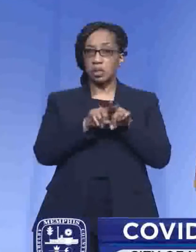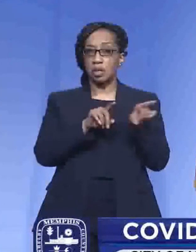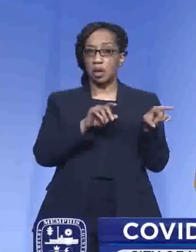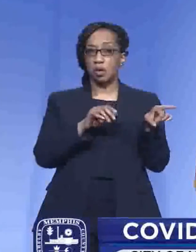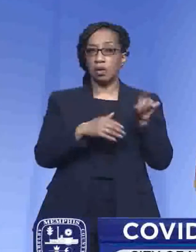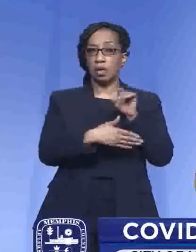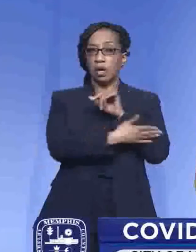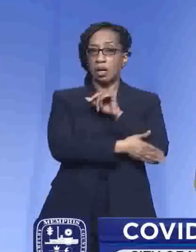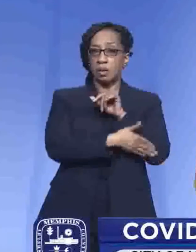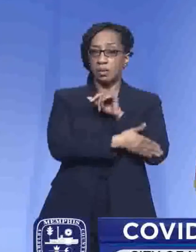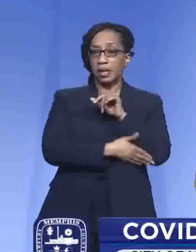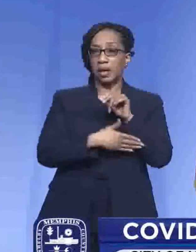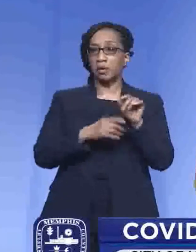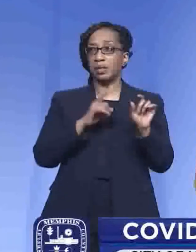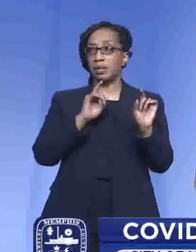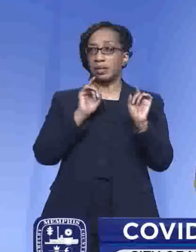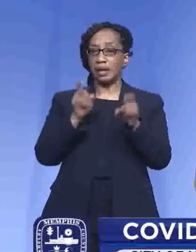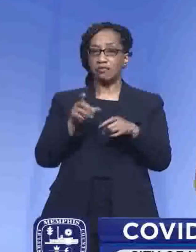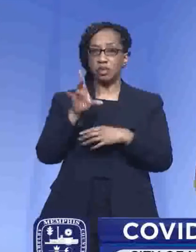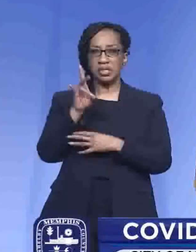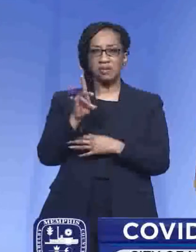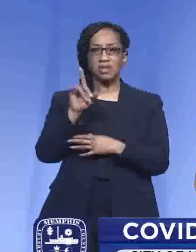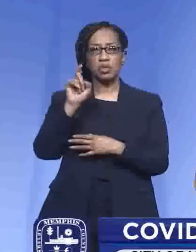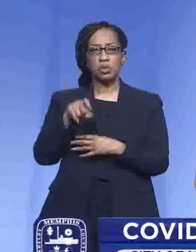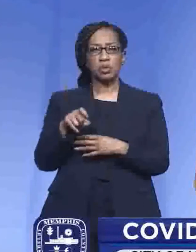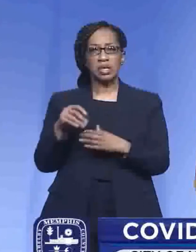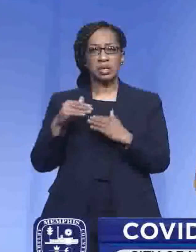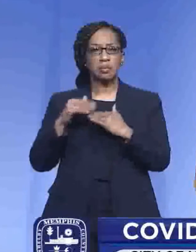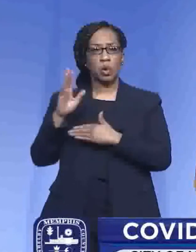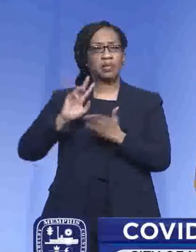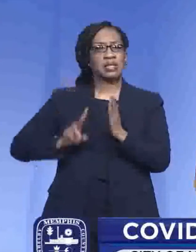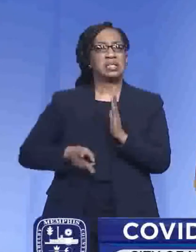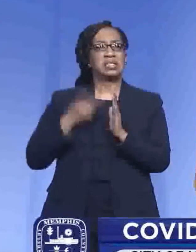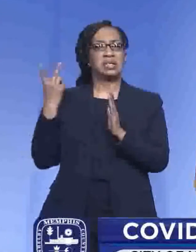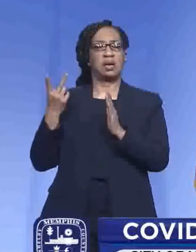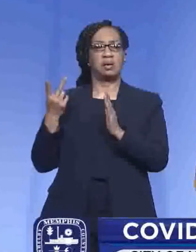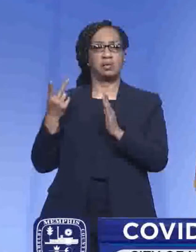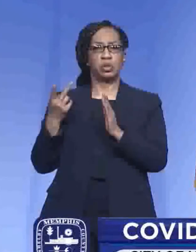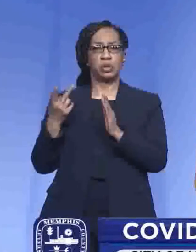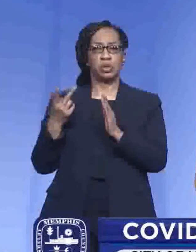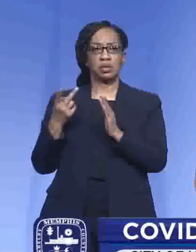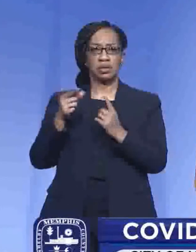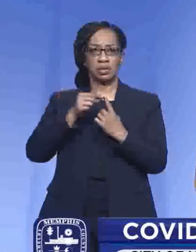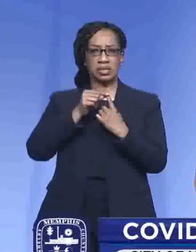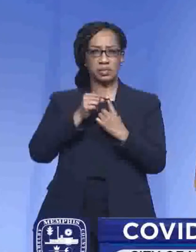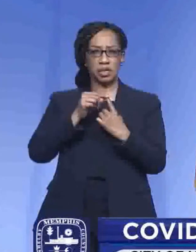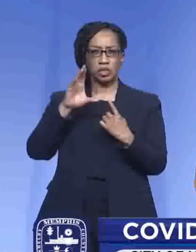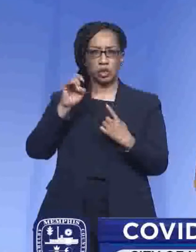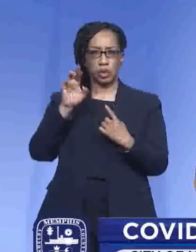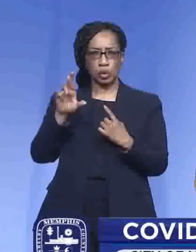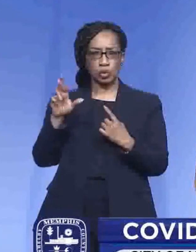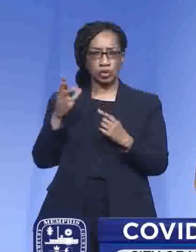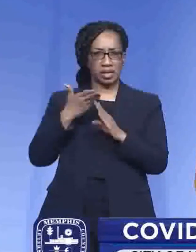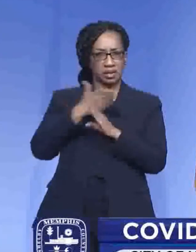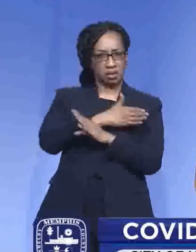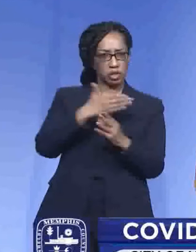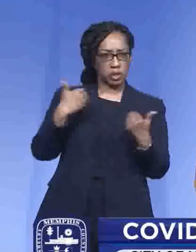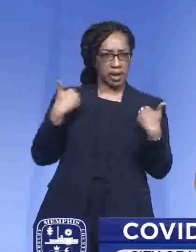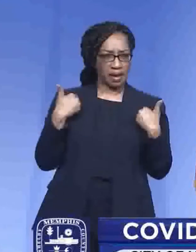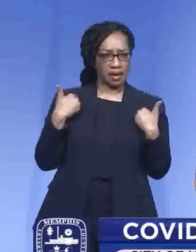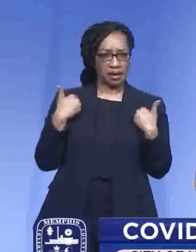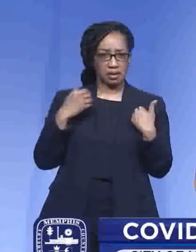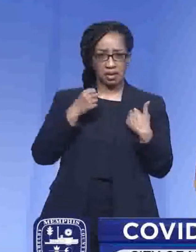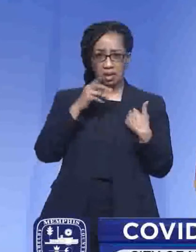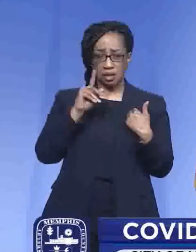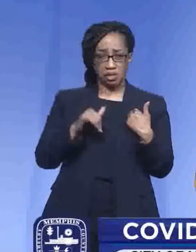So why did you all need to more than double the supply of those specialty coolers that you had? Did the Shelby County